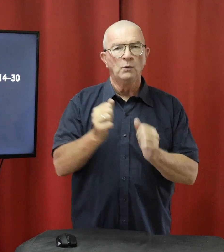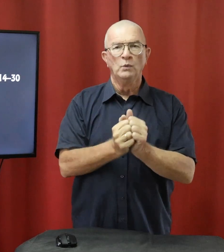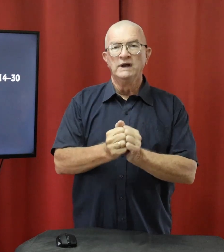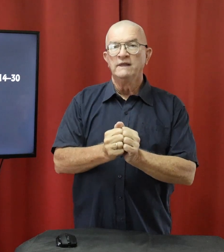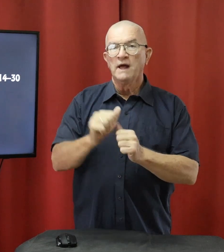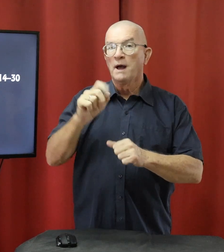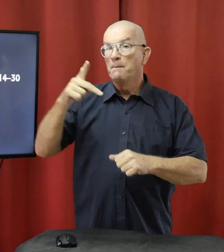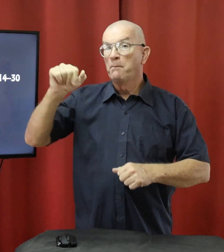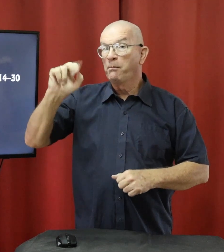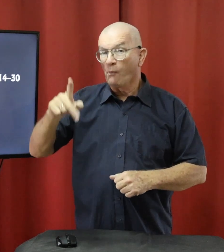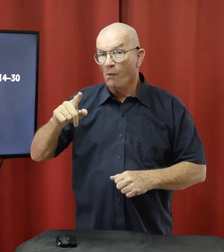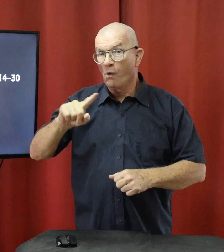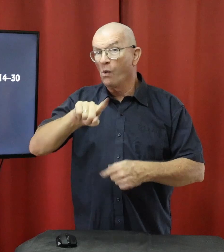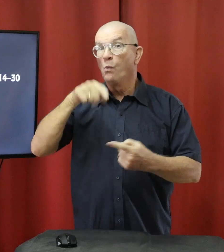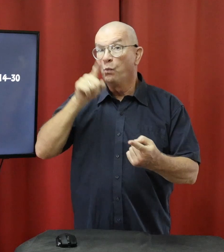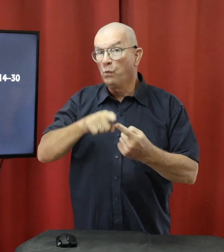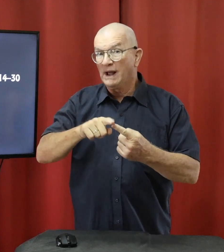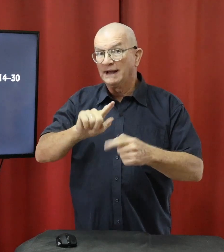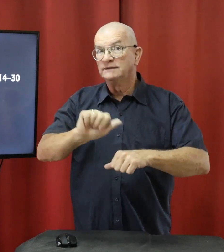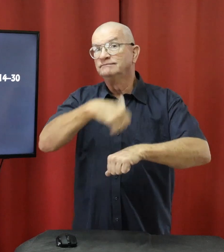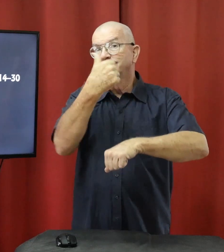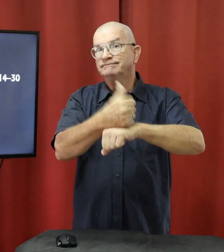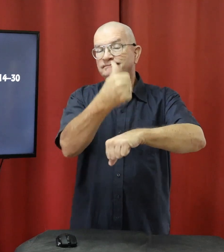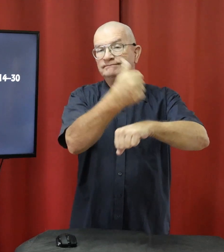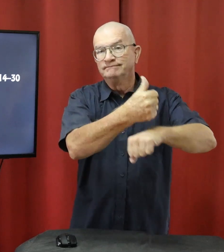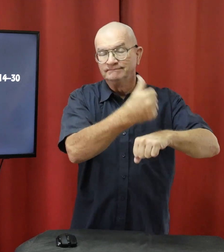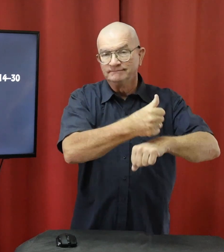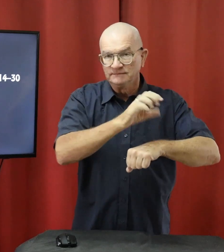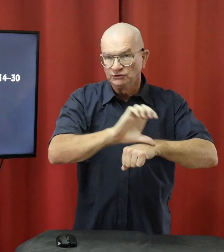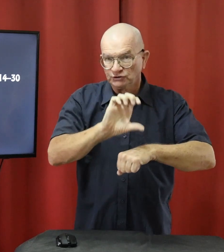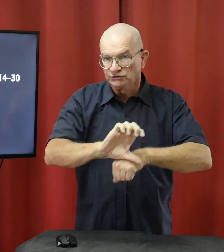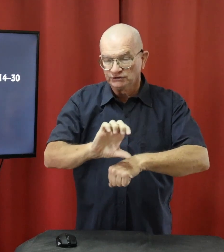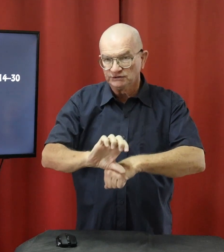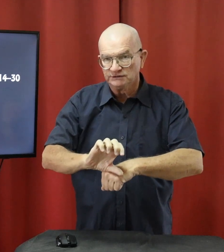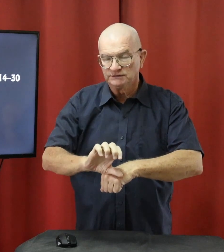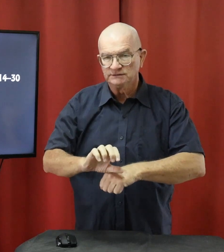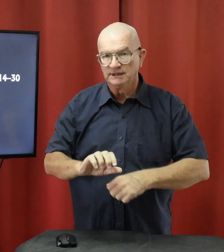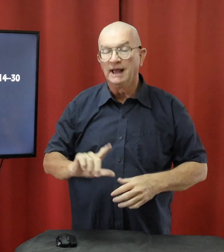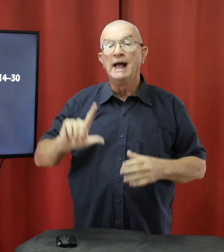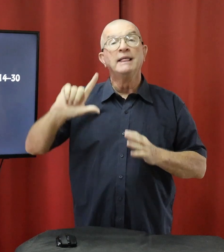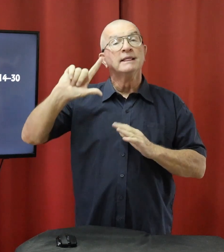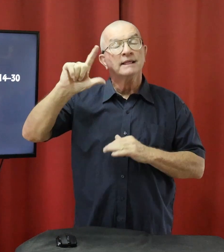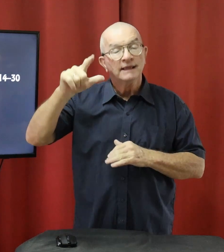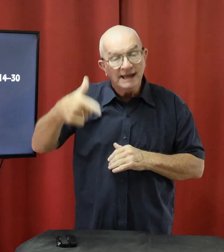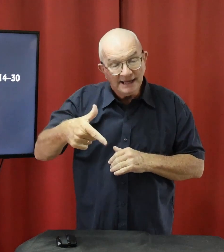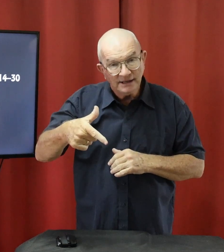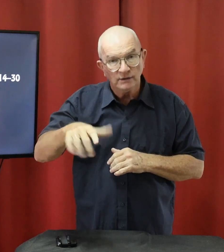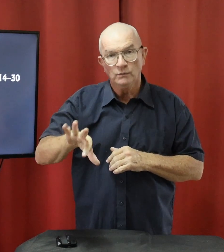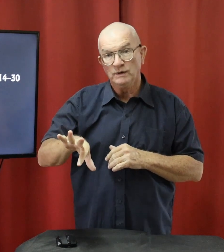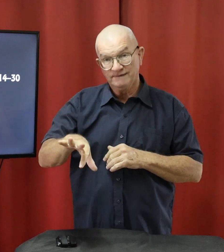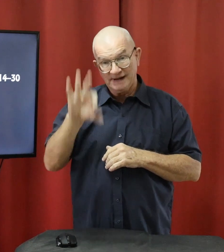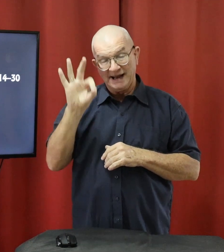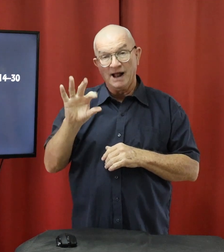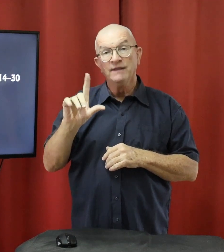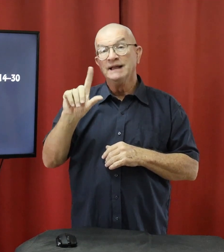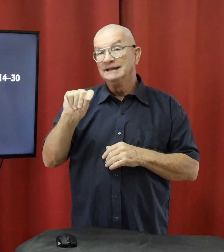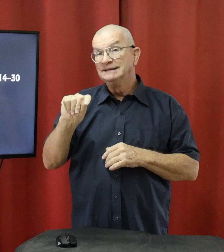traveled with Paul when he set up the churches. And later, we find out